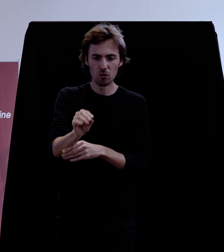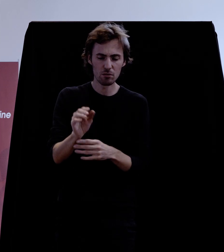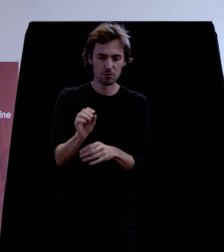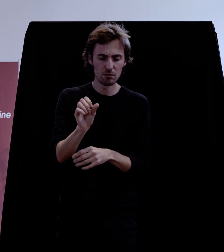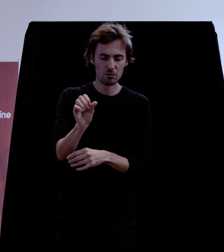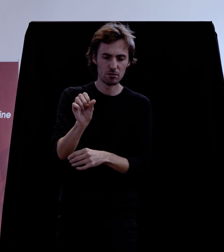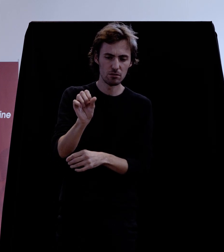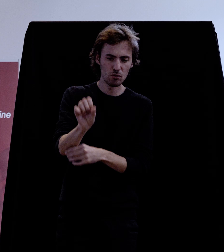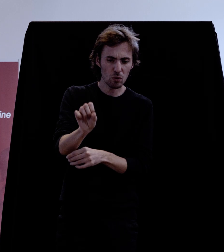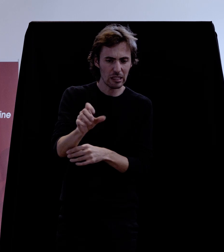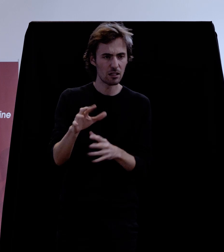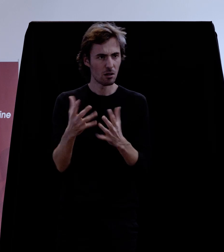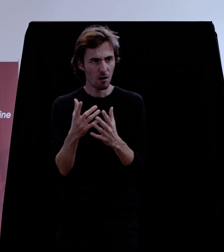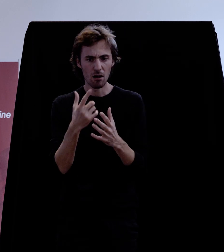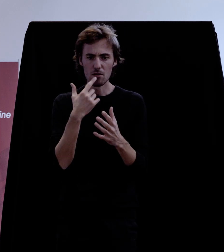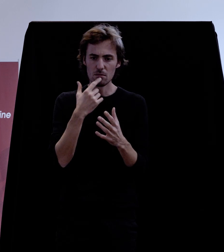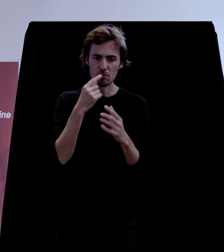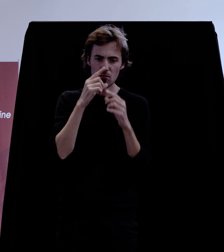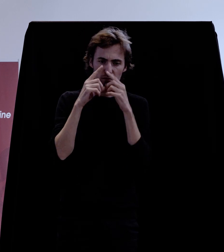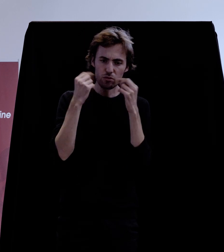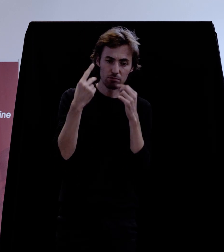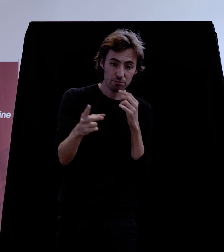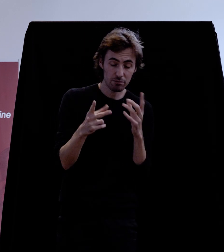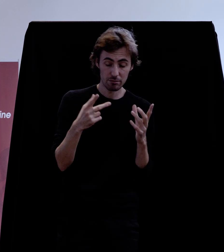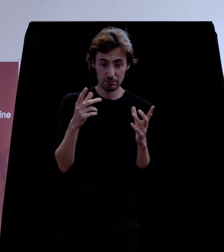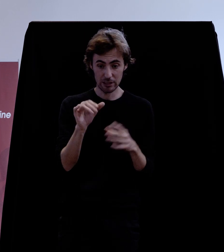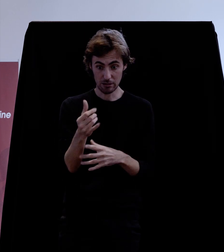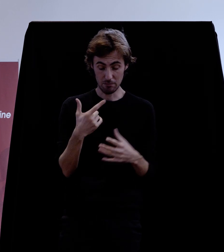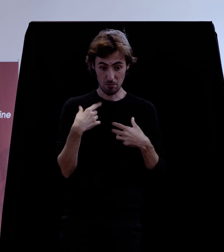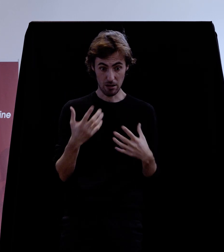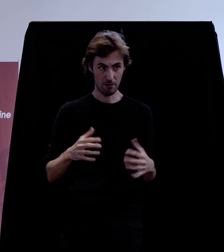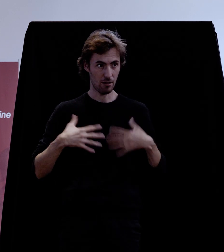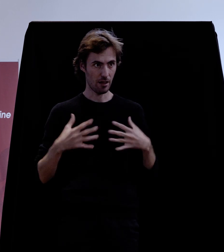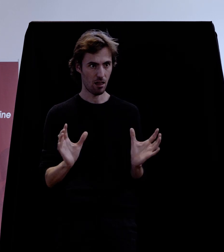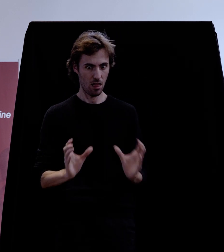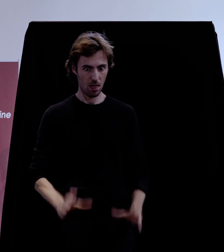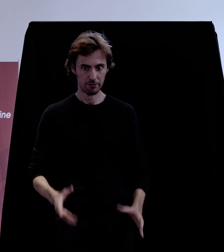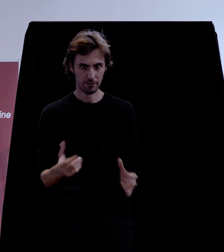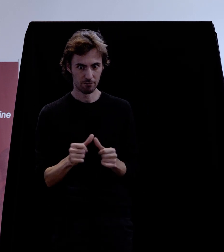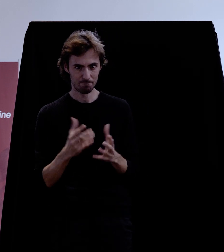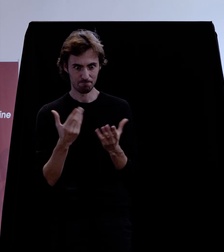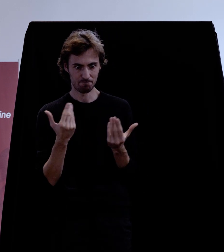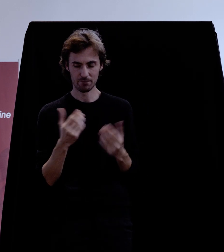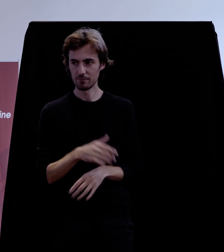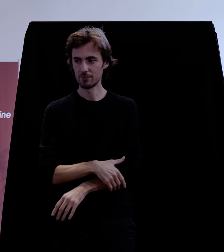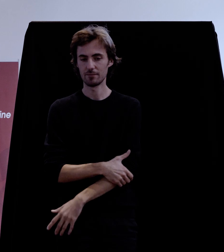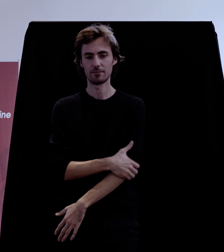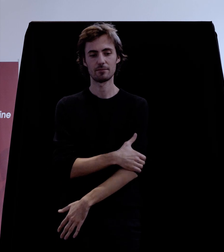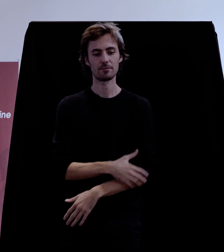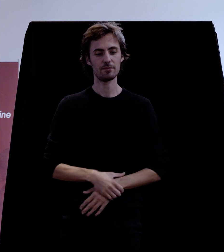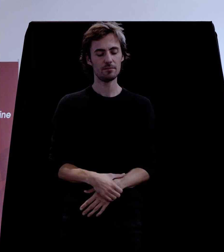Petrified, petrified. So yeah, I struggled as a parent. Okay, school aged, and I've got lazy down